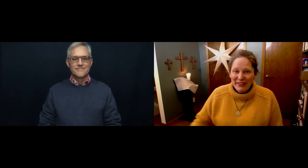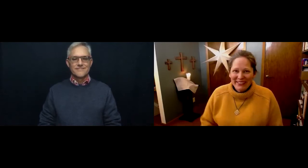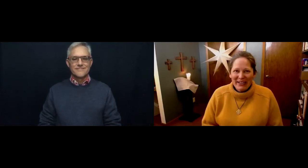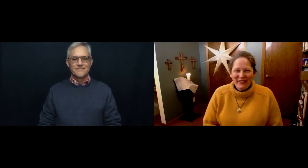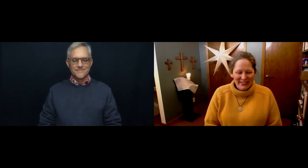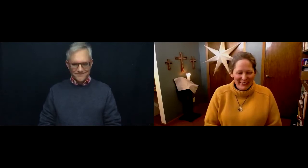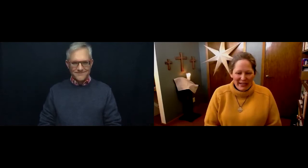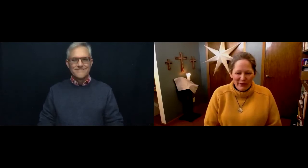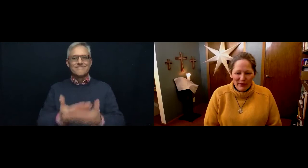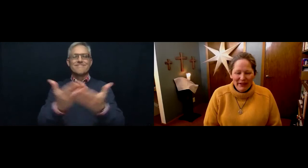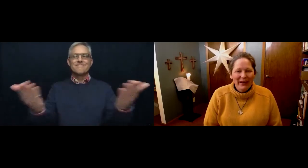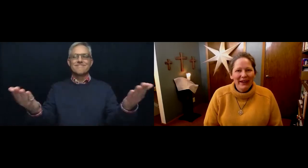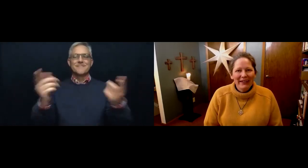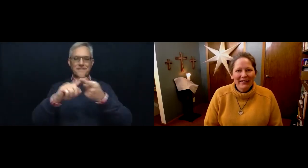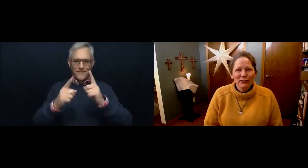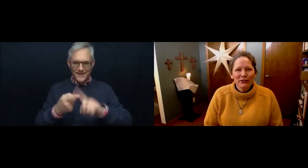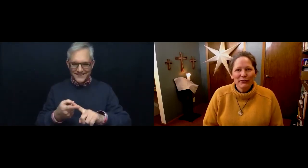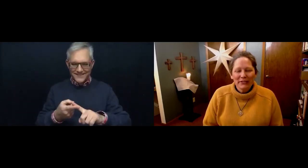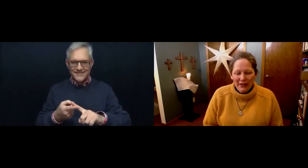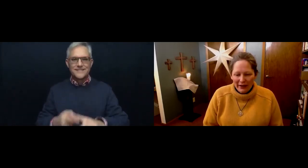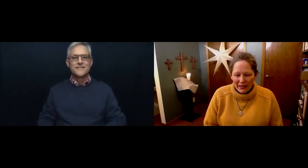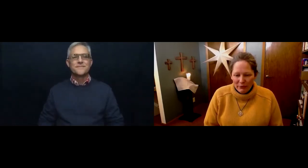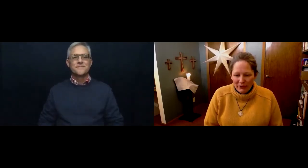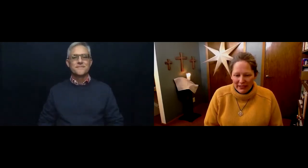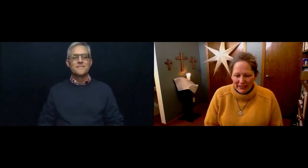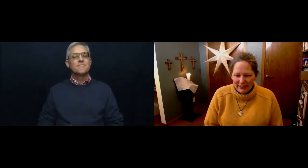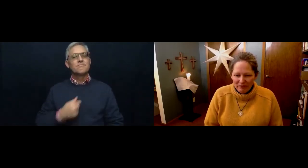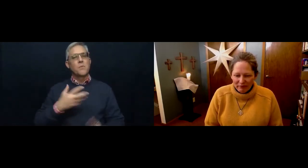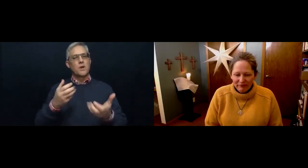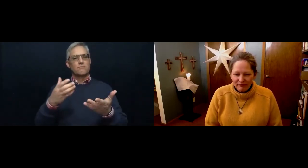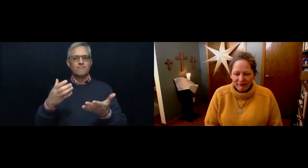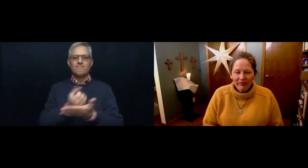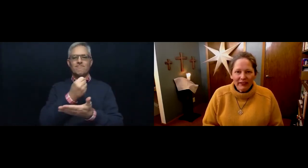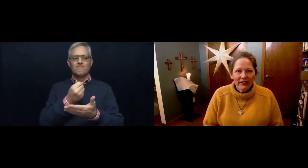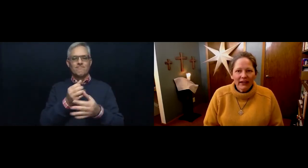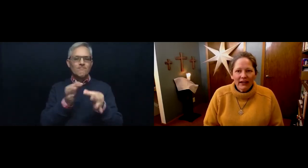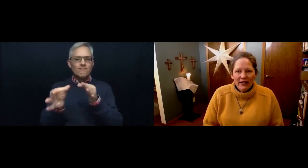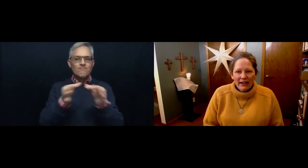My friends, I want to take a moment and introduce our gospel lesson.